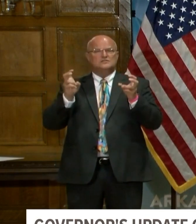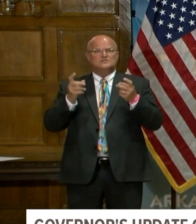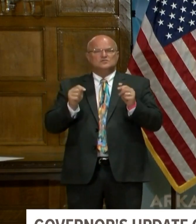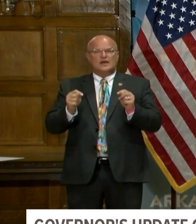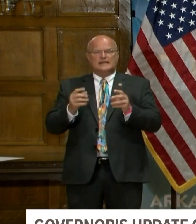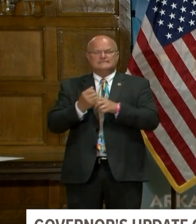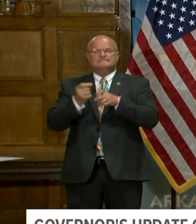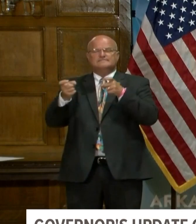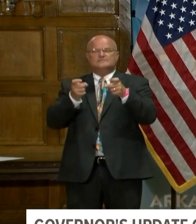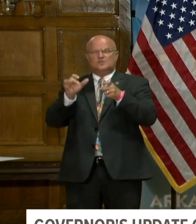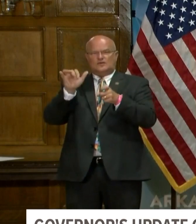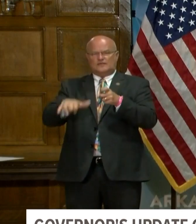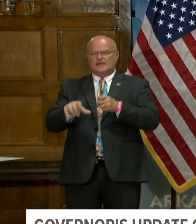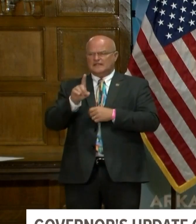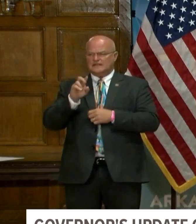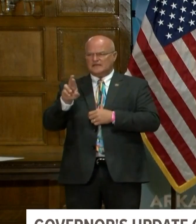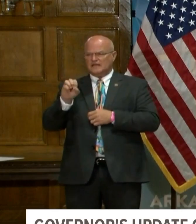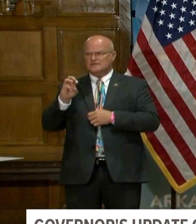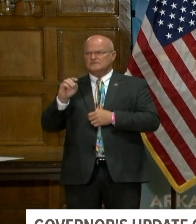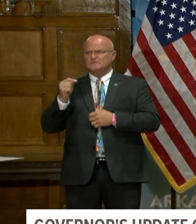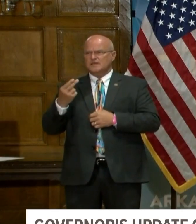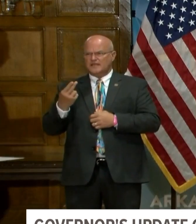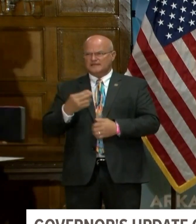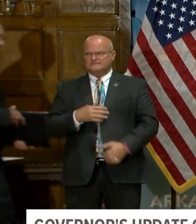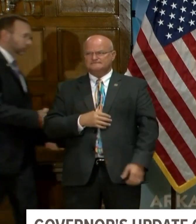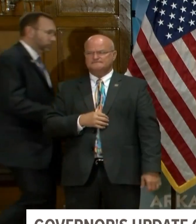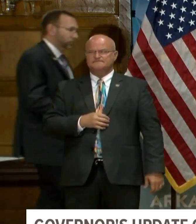to gain control of that. Dr. Smith?